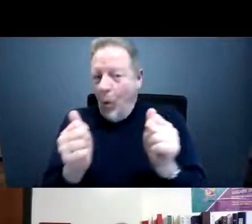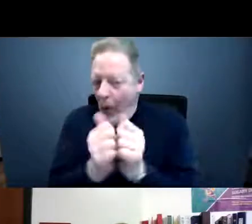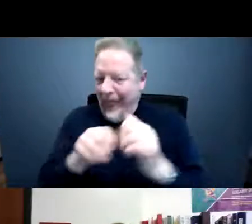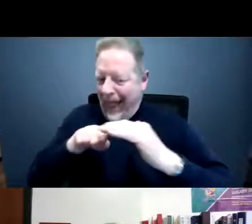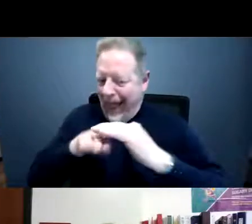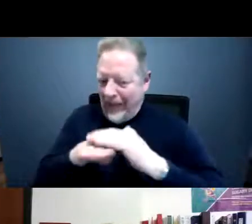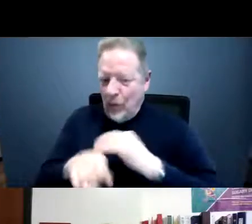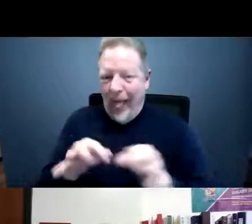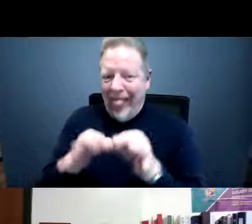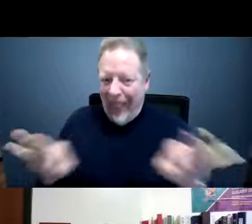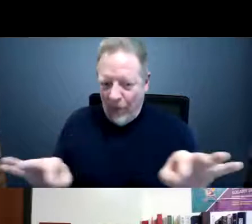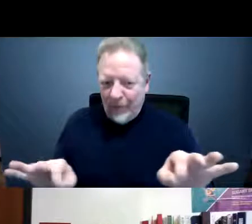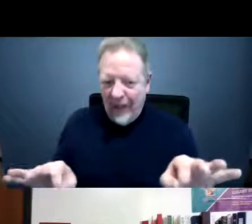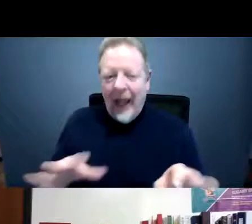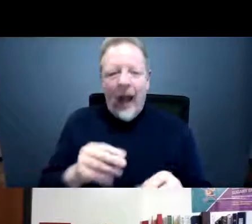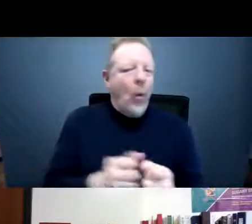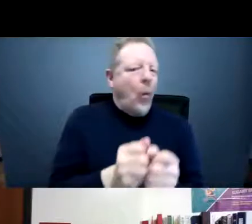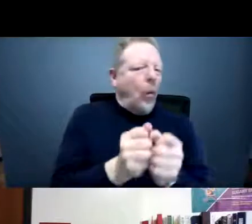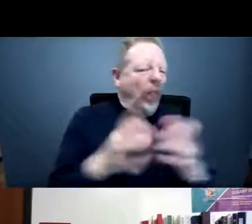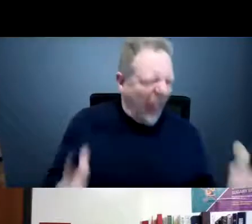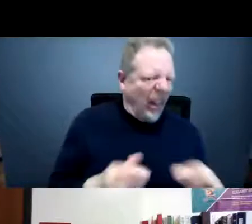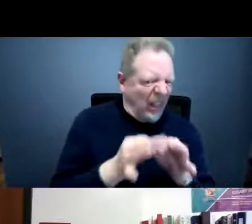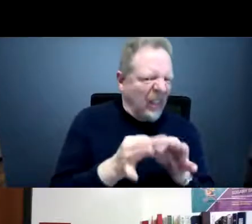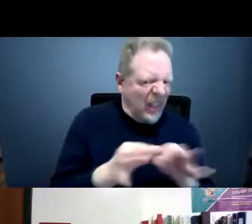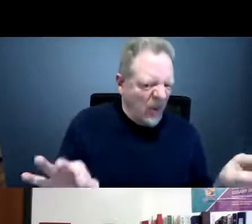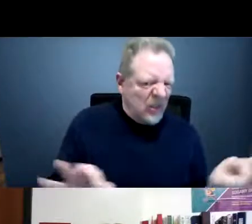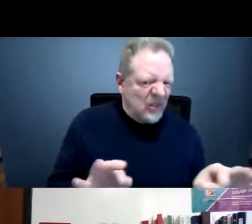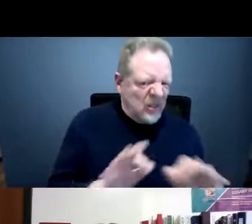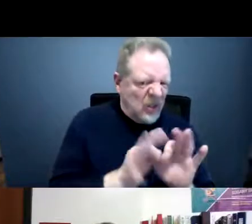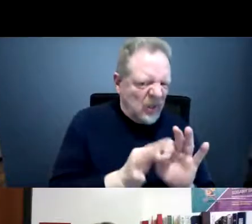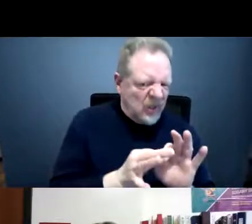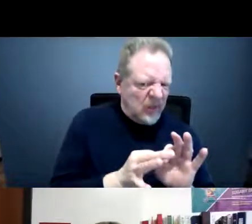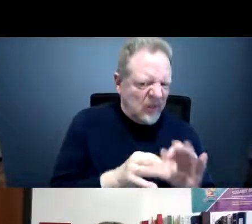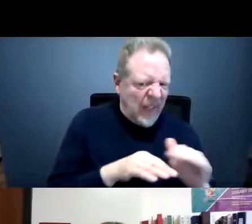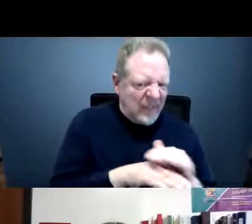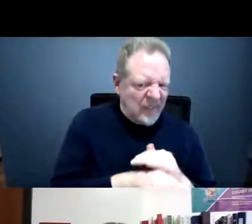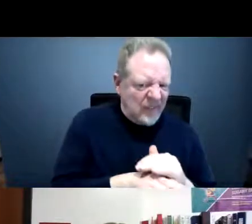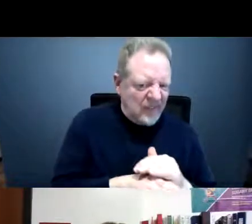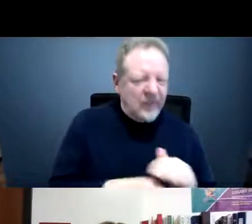language and without access to language. Yes, of course.